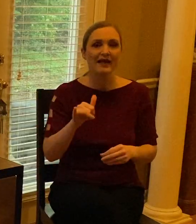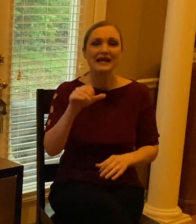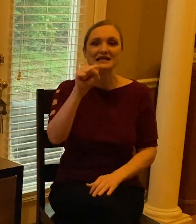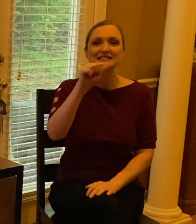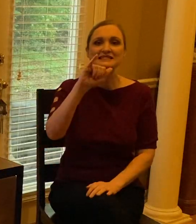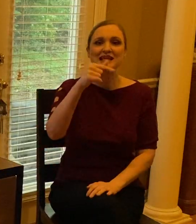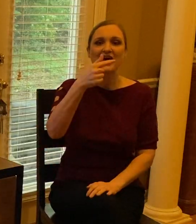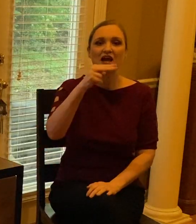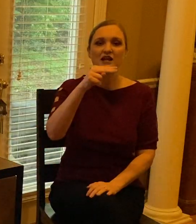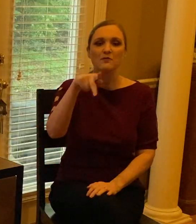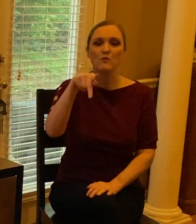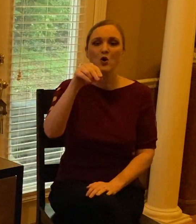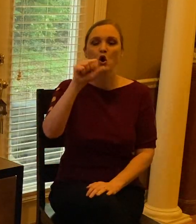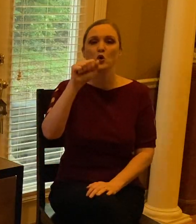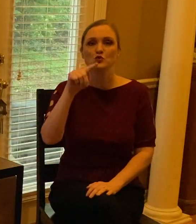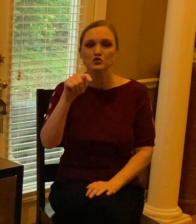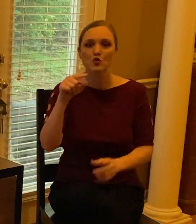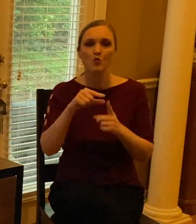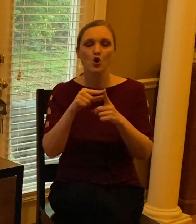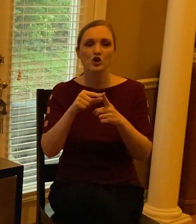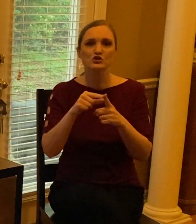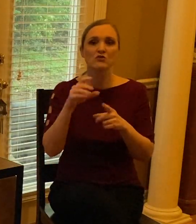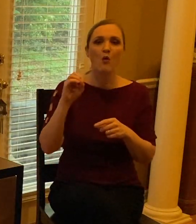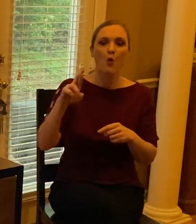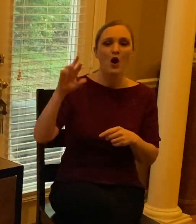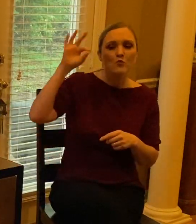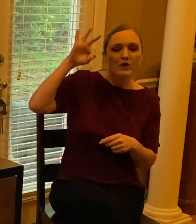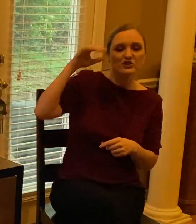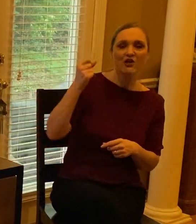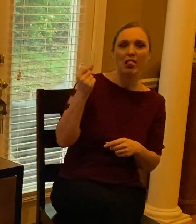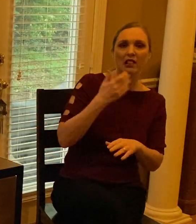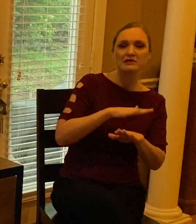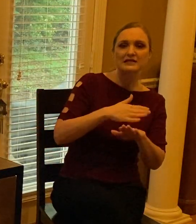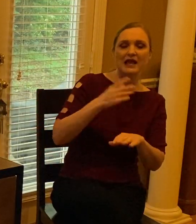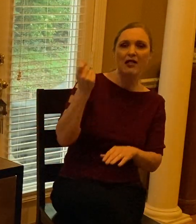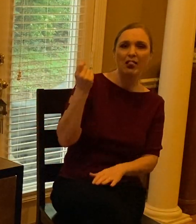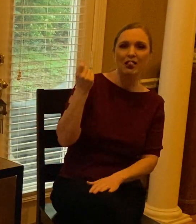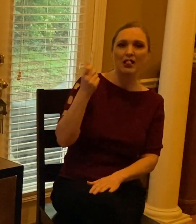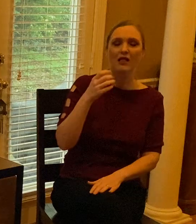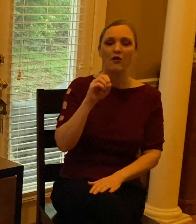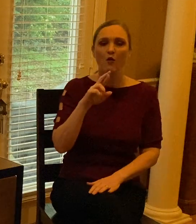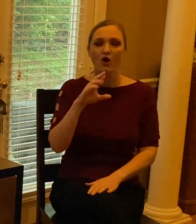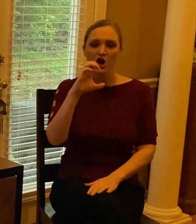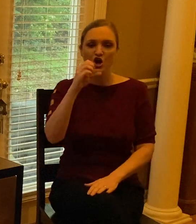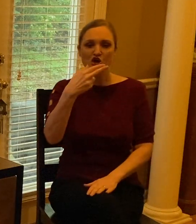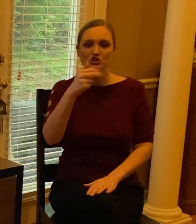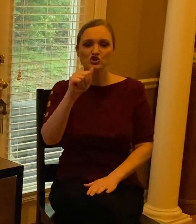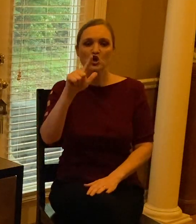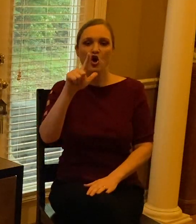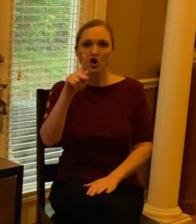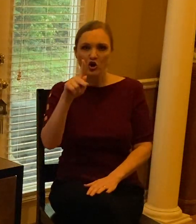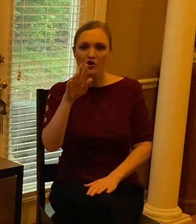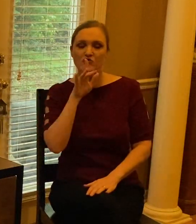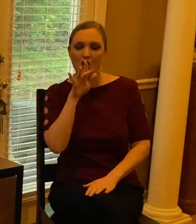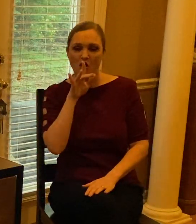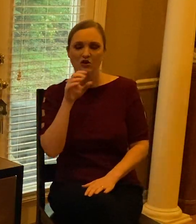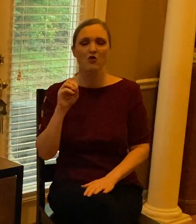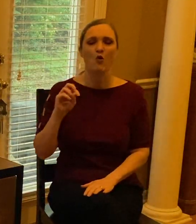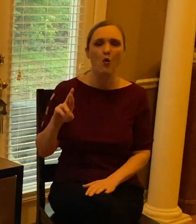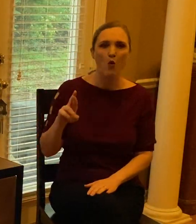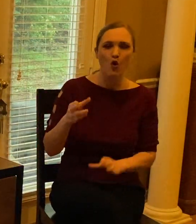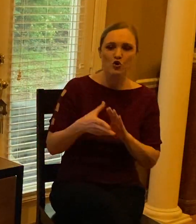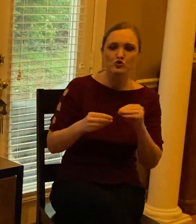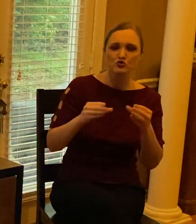signpost words, or preach a little, sing a little, or chalk talks, or ask them about sermon illustrations built